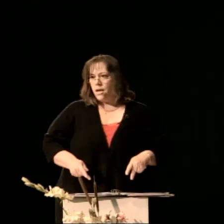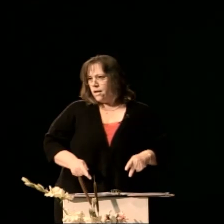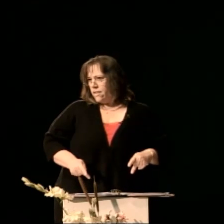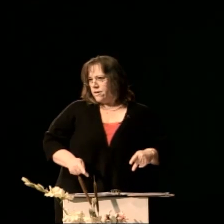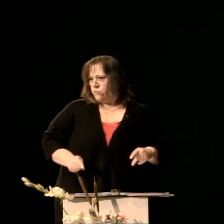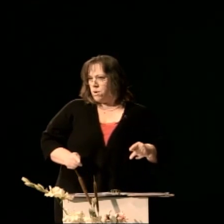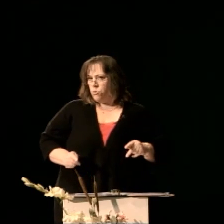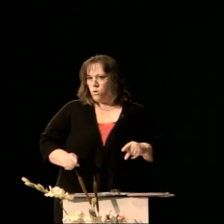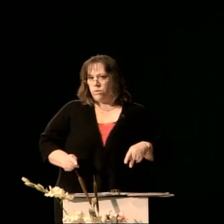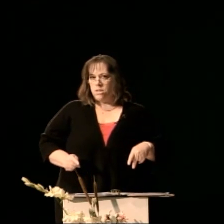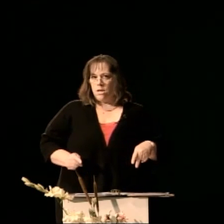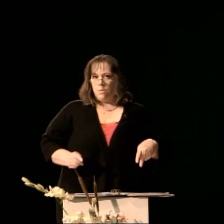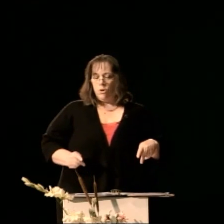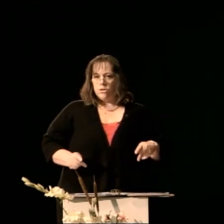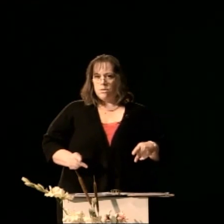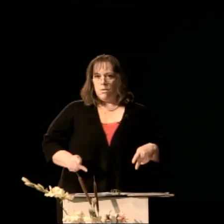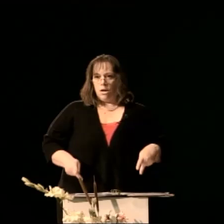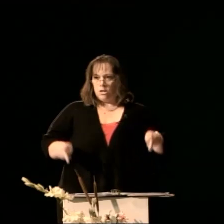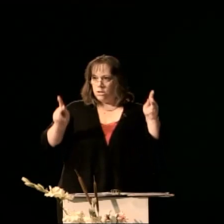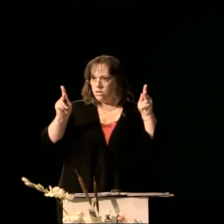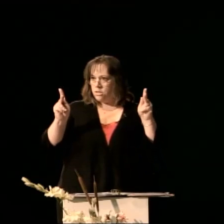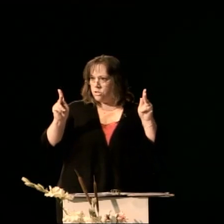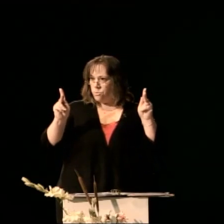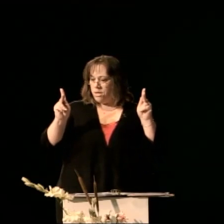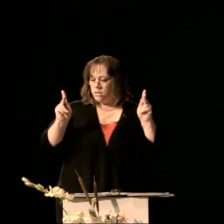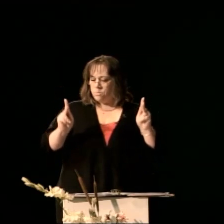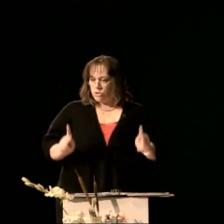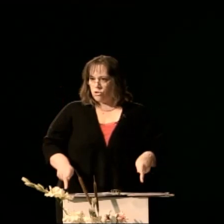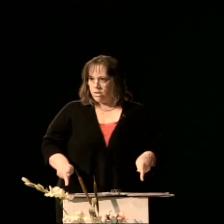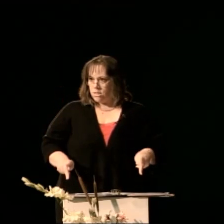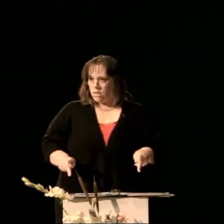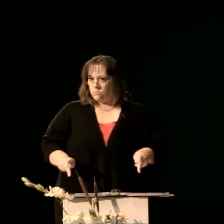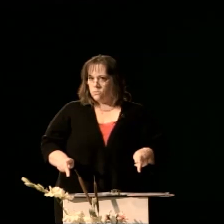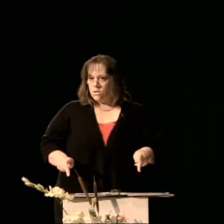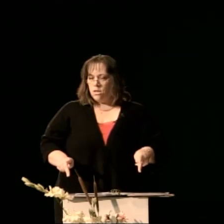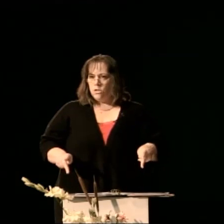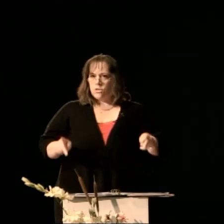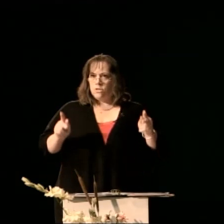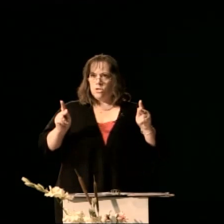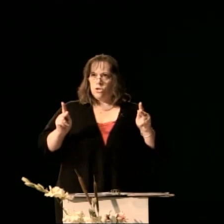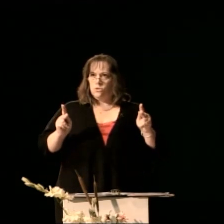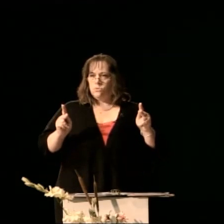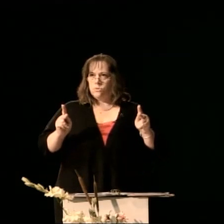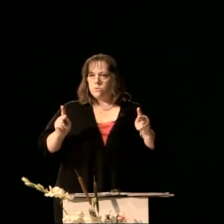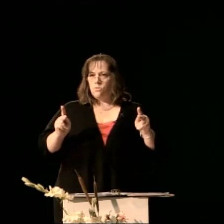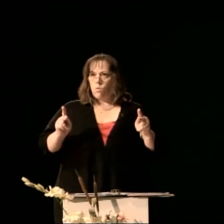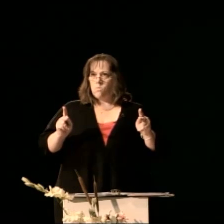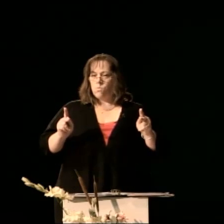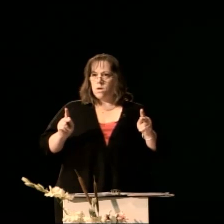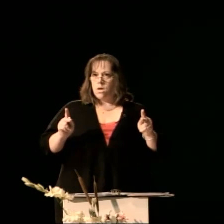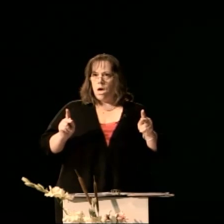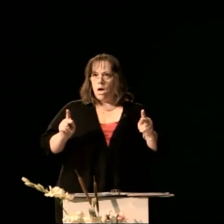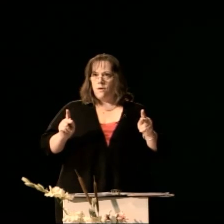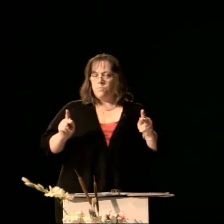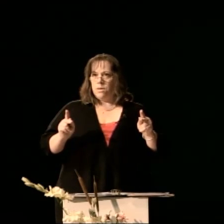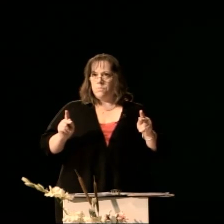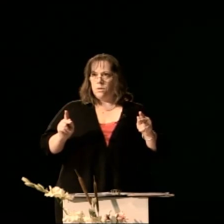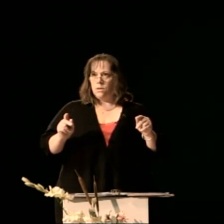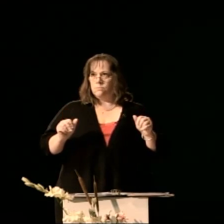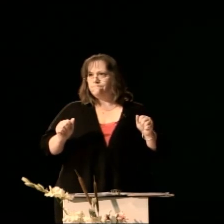And then remember when we did our person marker is your P's but straight down. So this is used when we have people, say